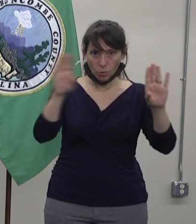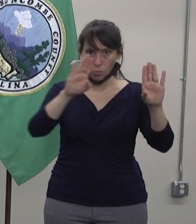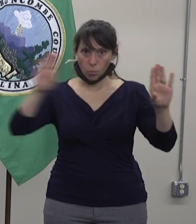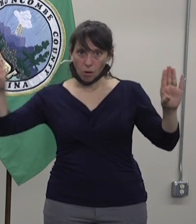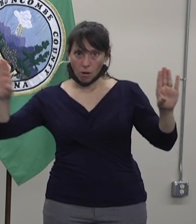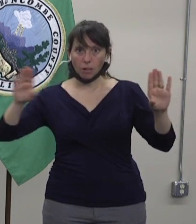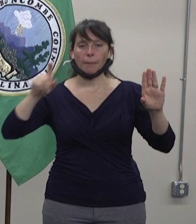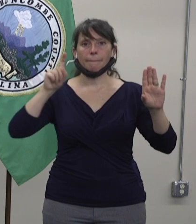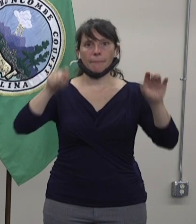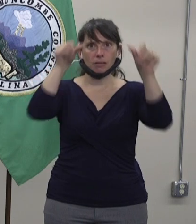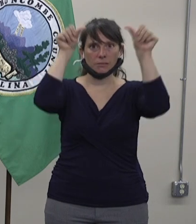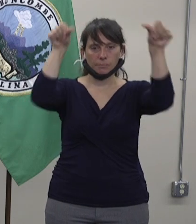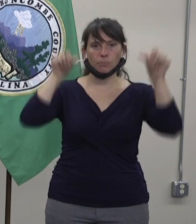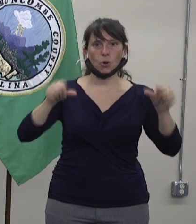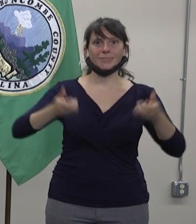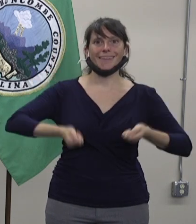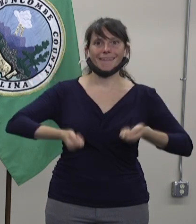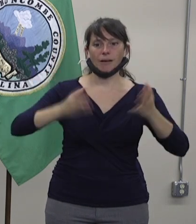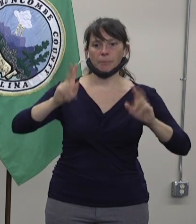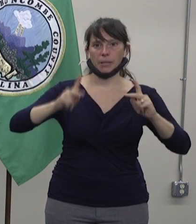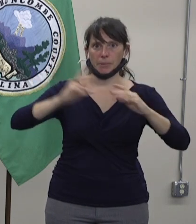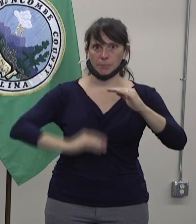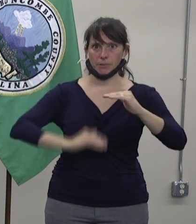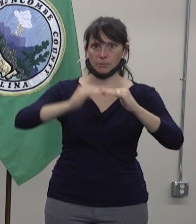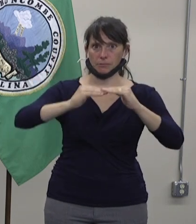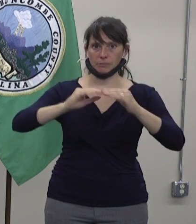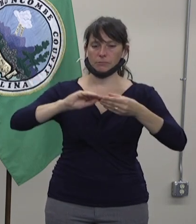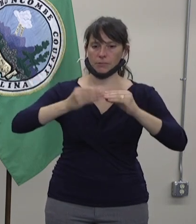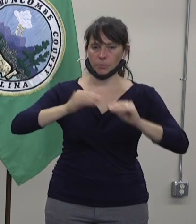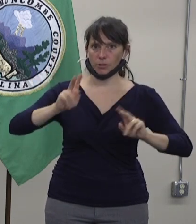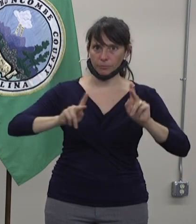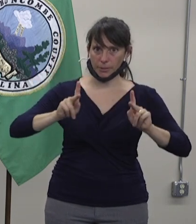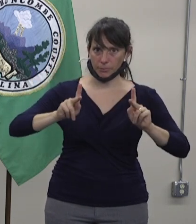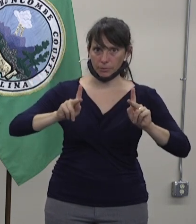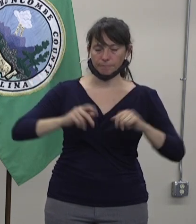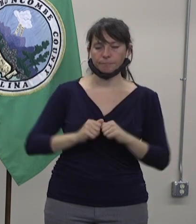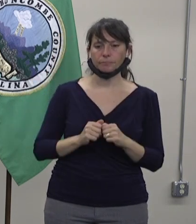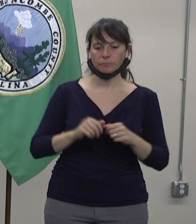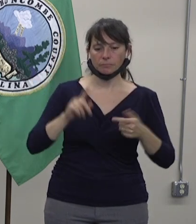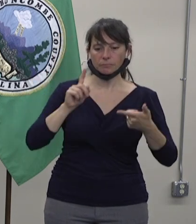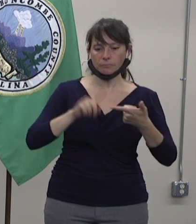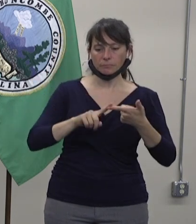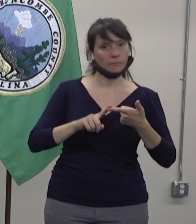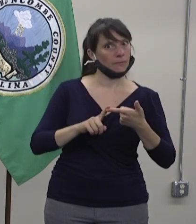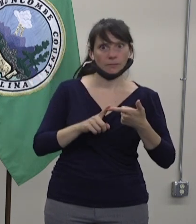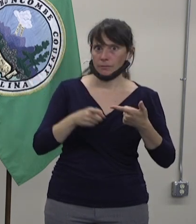and the restaurant must not exceed that newly defined emergency maximum capacity.